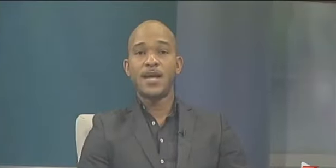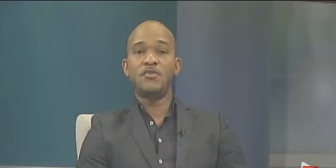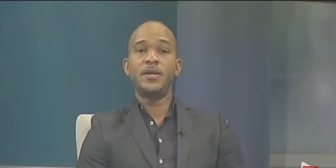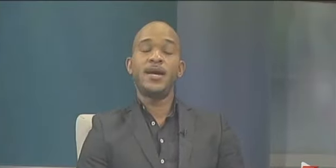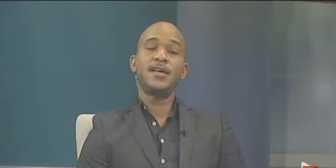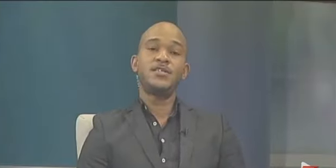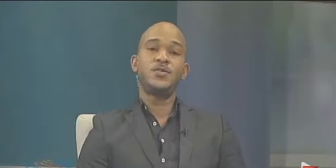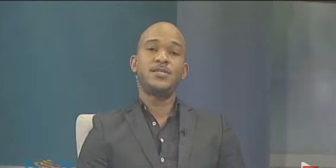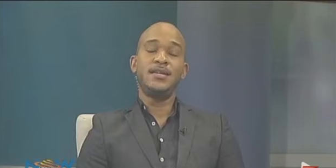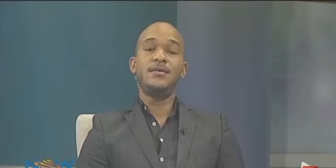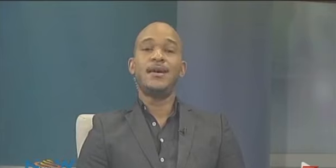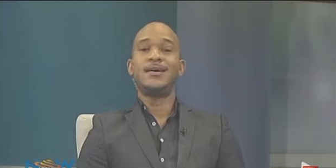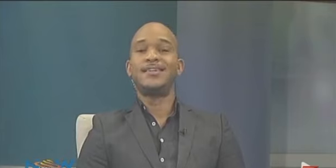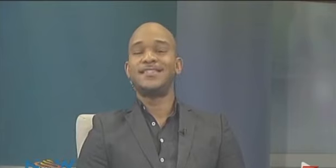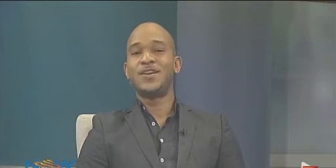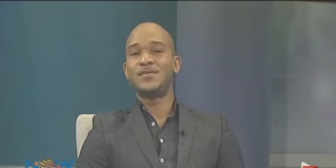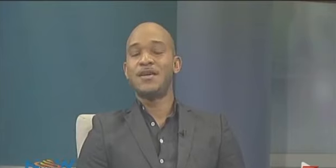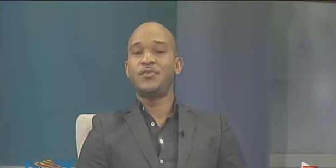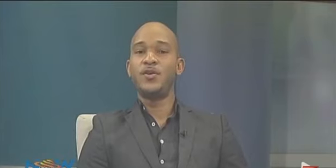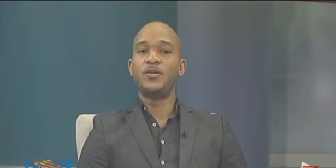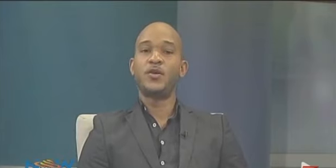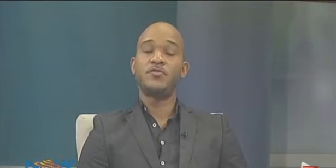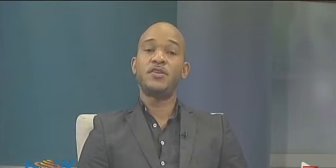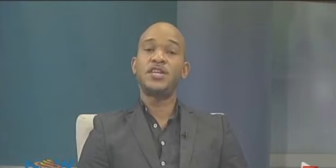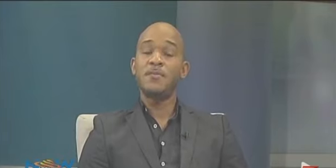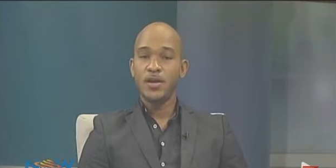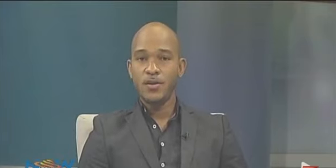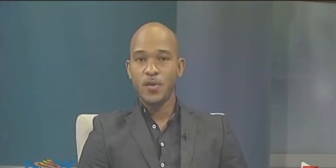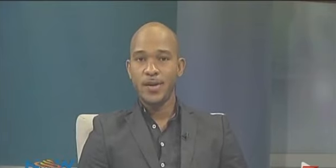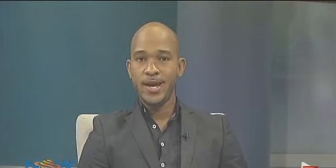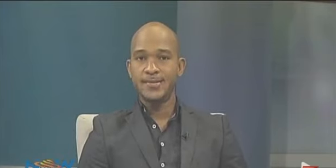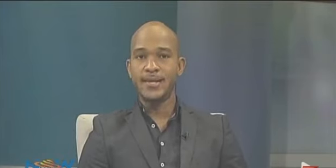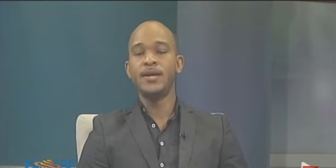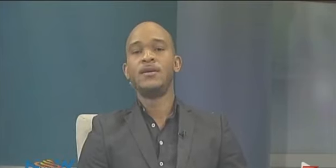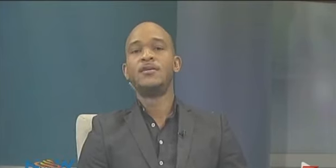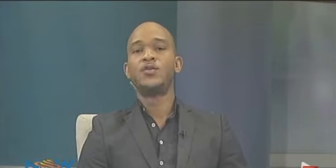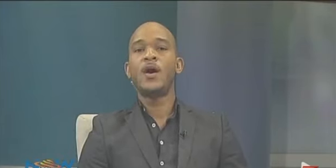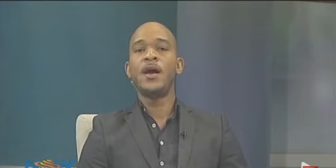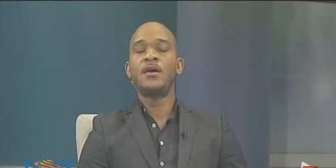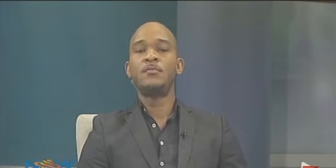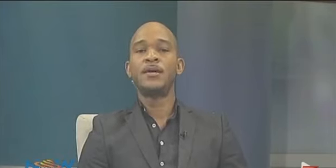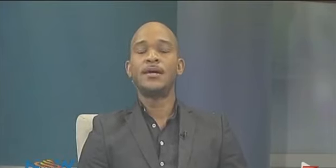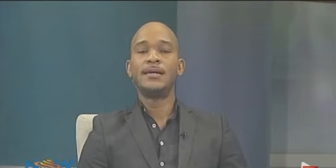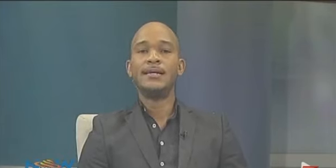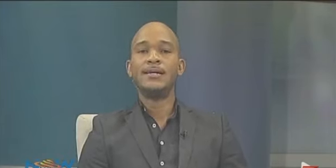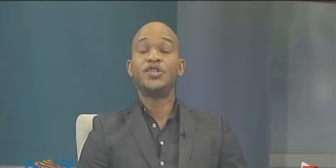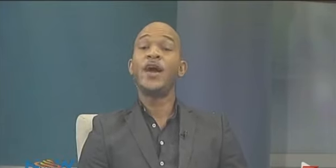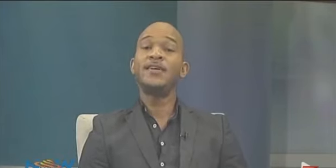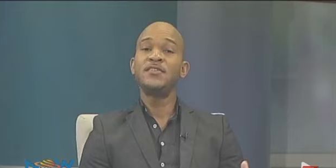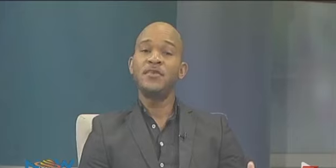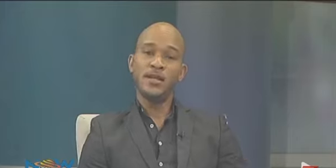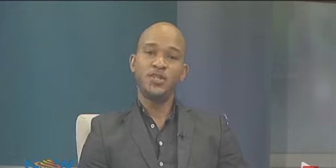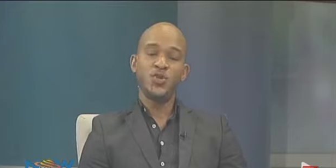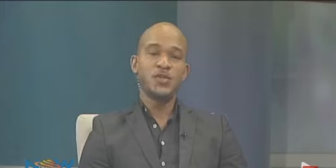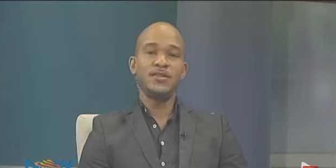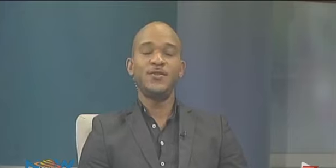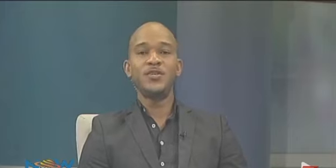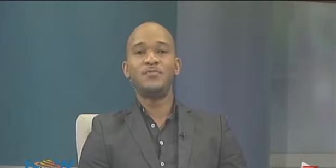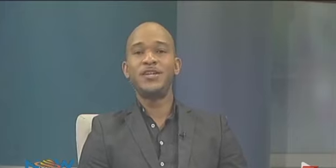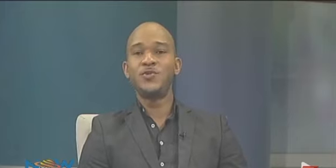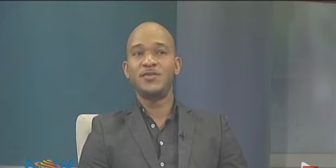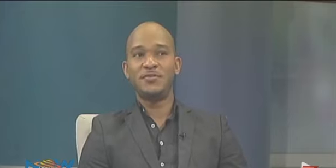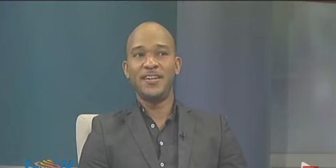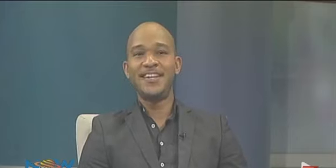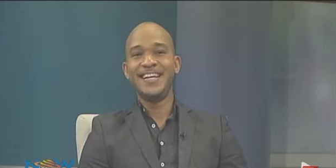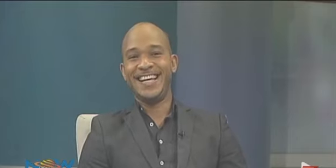Welcome back, everybody. As you see, it is now time for Unique No Different. Shamla could not be here today, so I am trying to fill the shoes. You know, it's